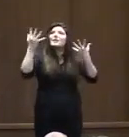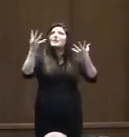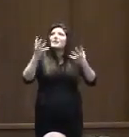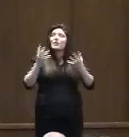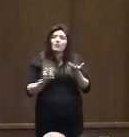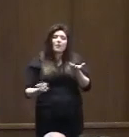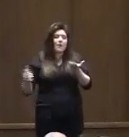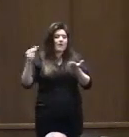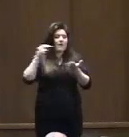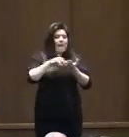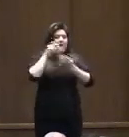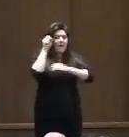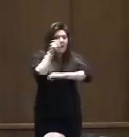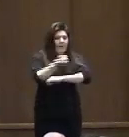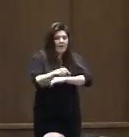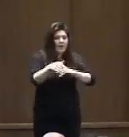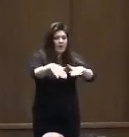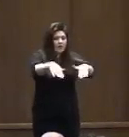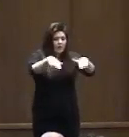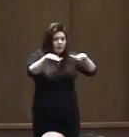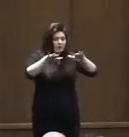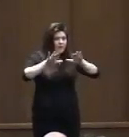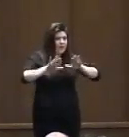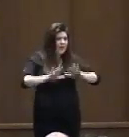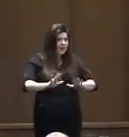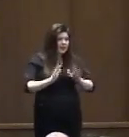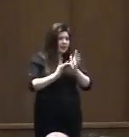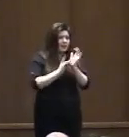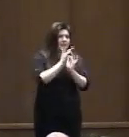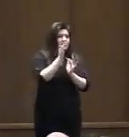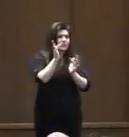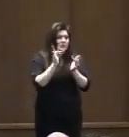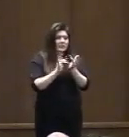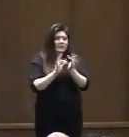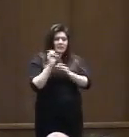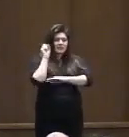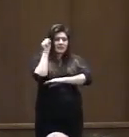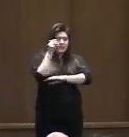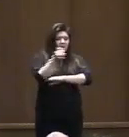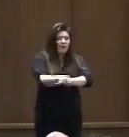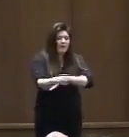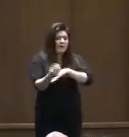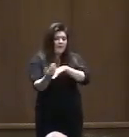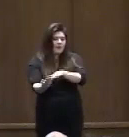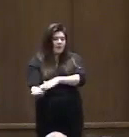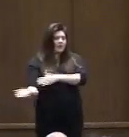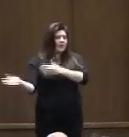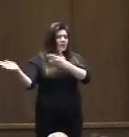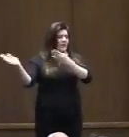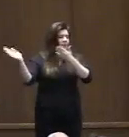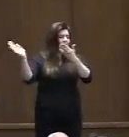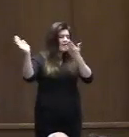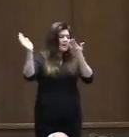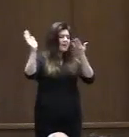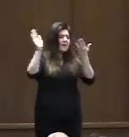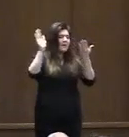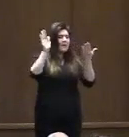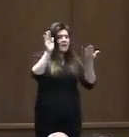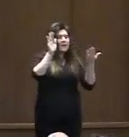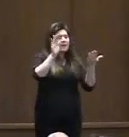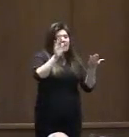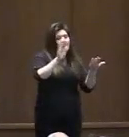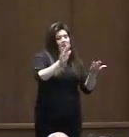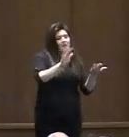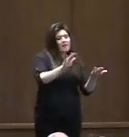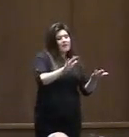salvation. He rose and conquered the grave. Jesus conquered the